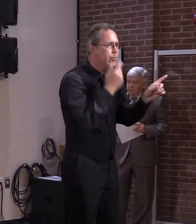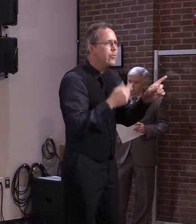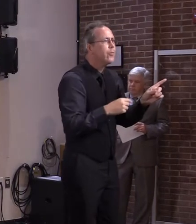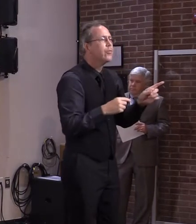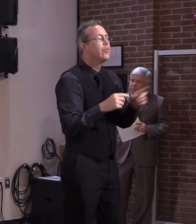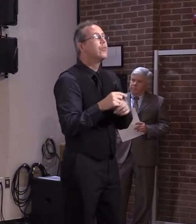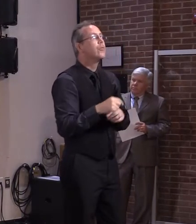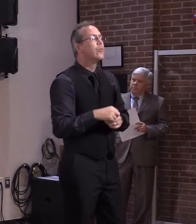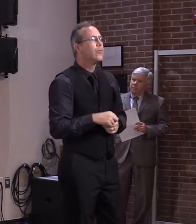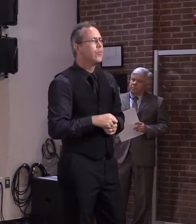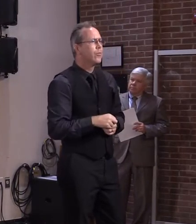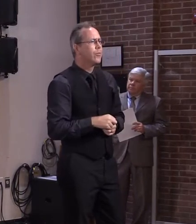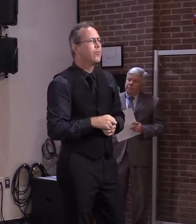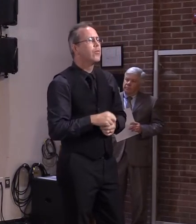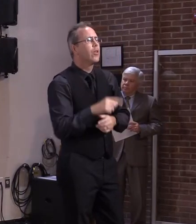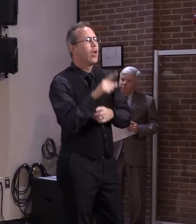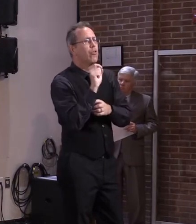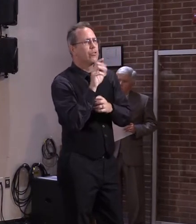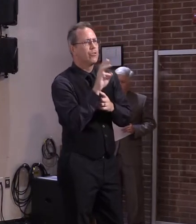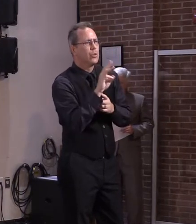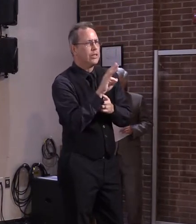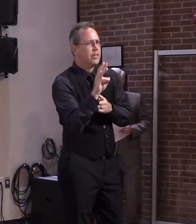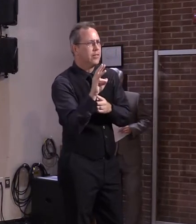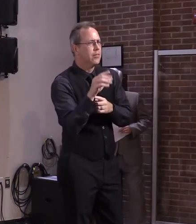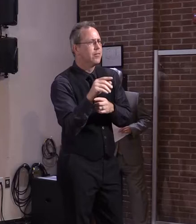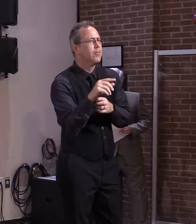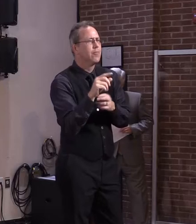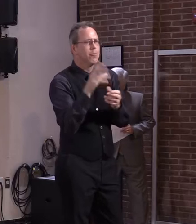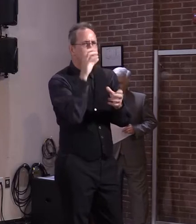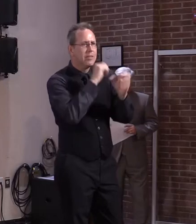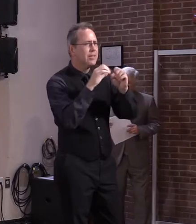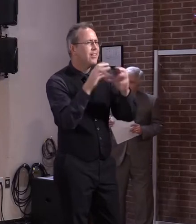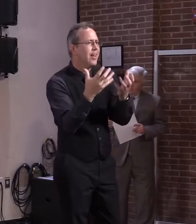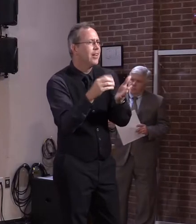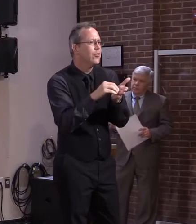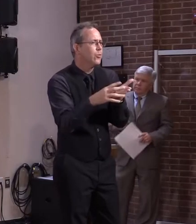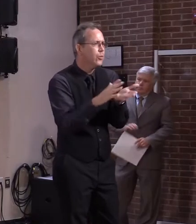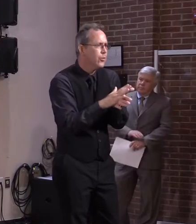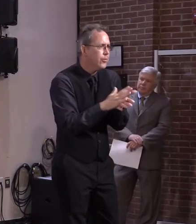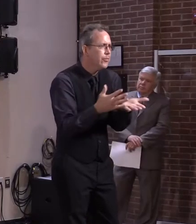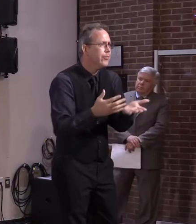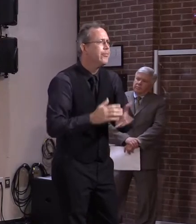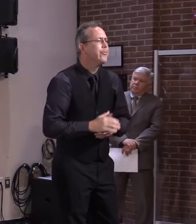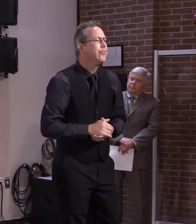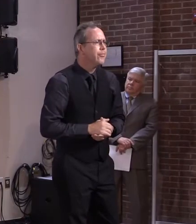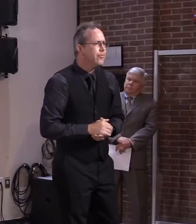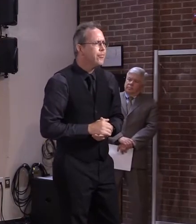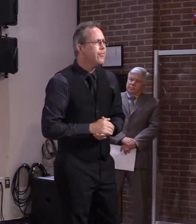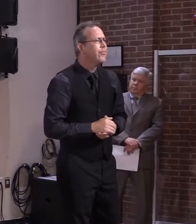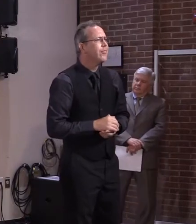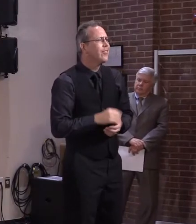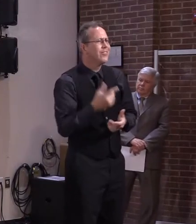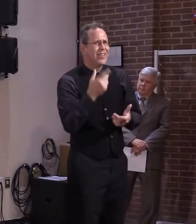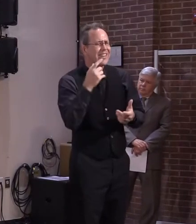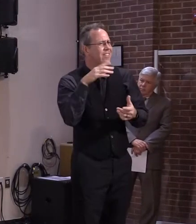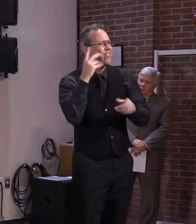way to get the kids back in the classroom." We think we can leverage our relatively high vaccination rates among eligible students to shift